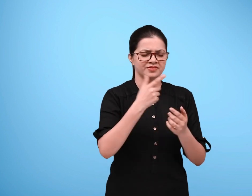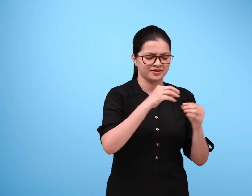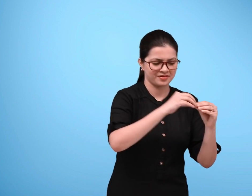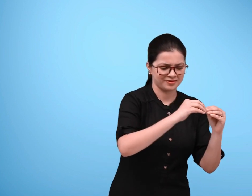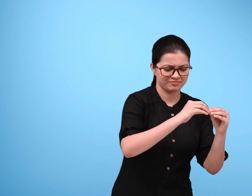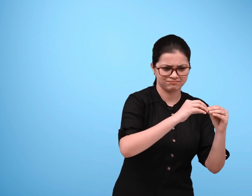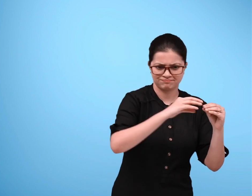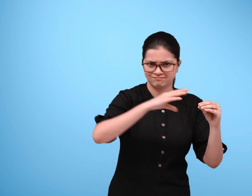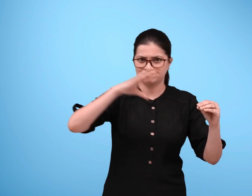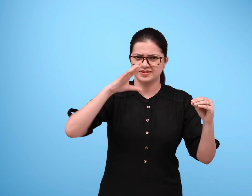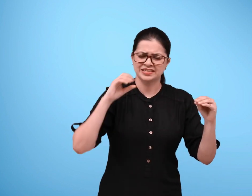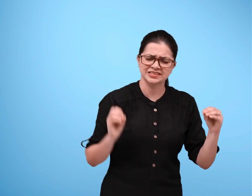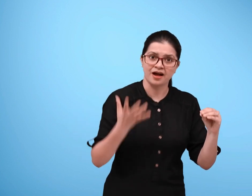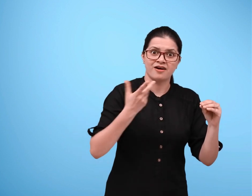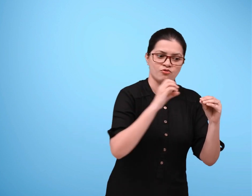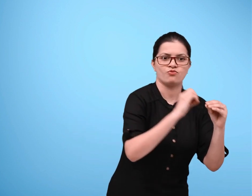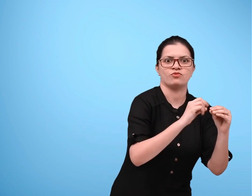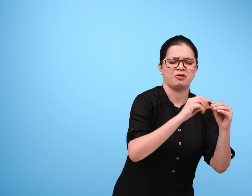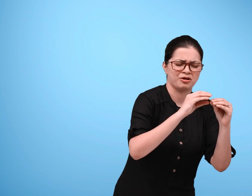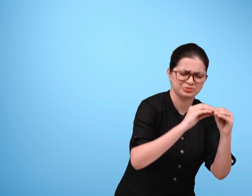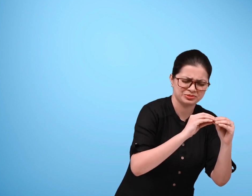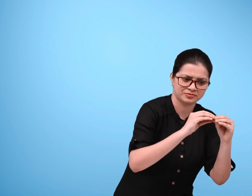Arrange the following lengths in their increasing magnitude.